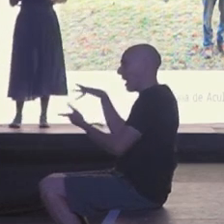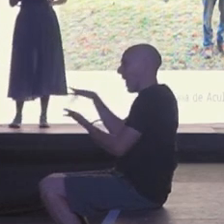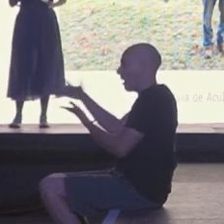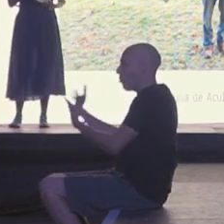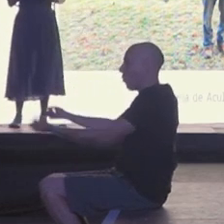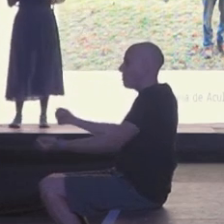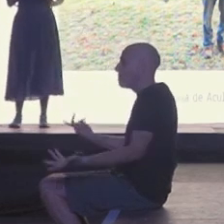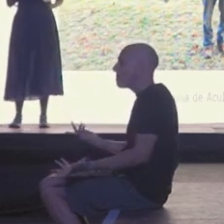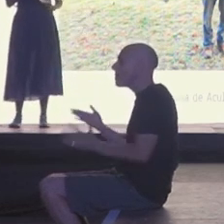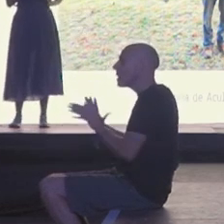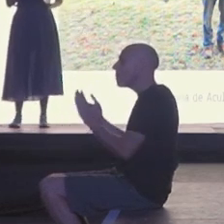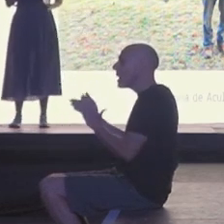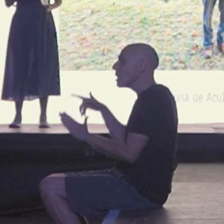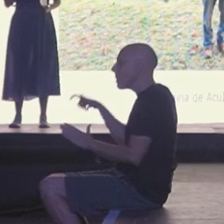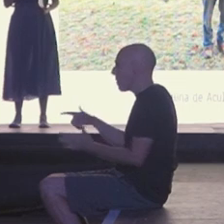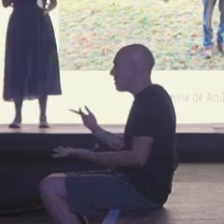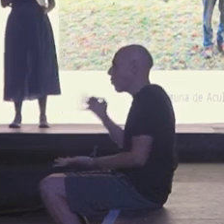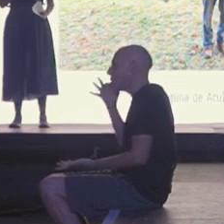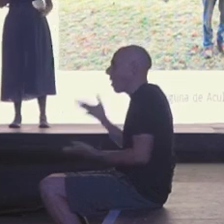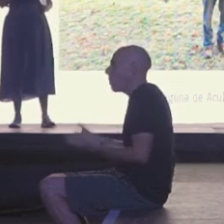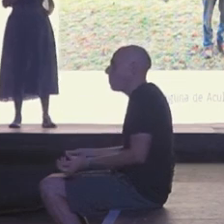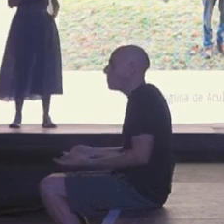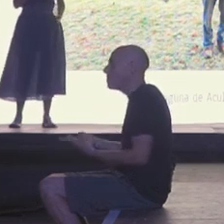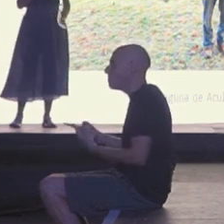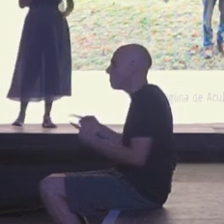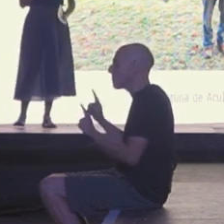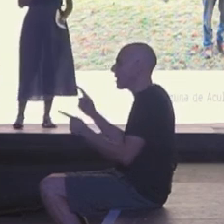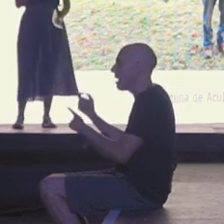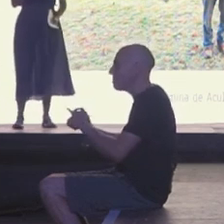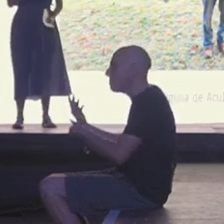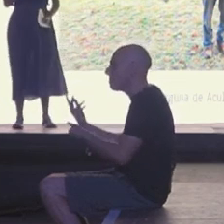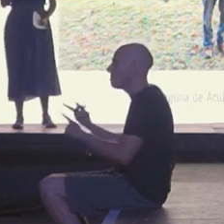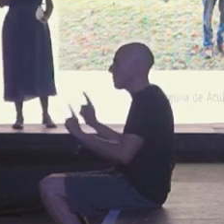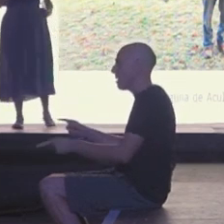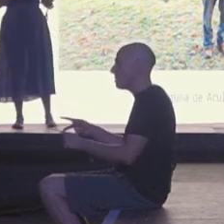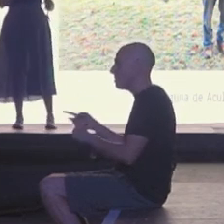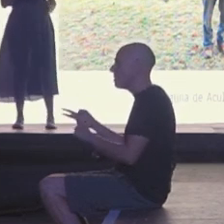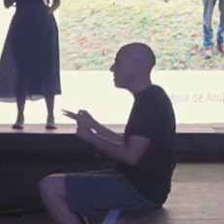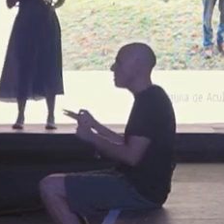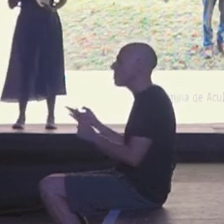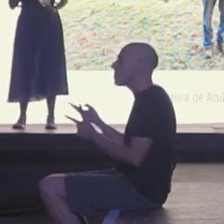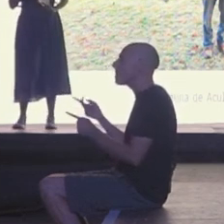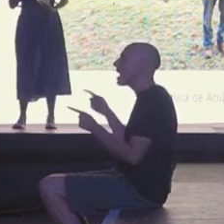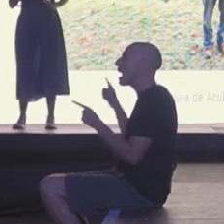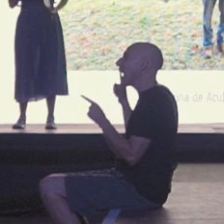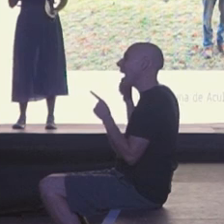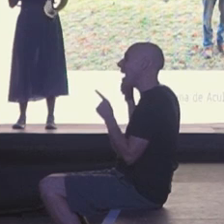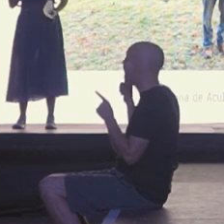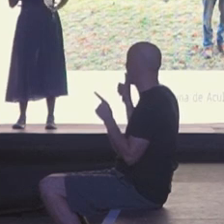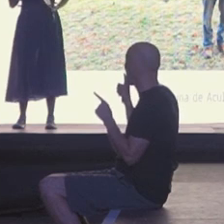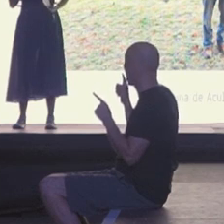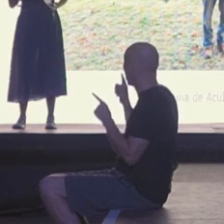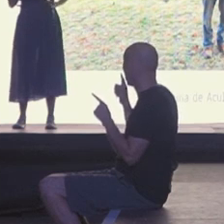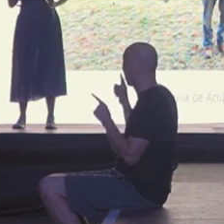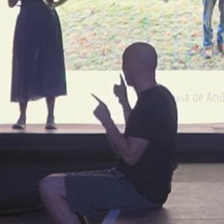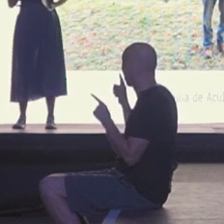had struggles accessing water, have been unable to grow food. And not only this, but it means that the land is vulnerable,